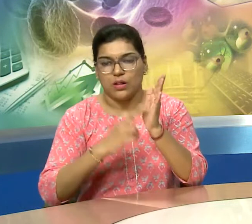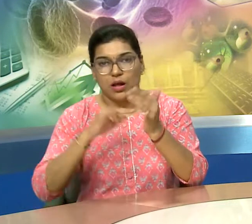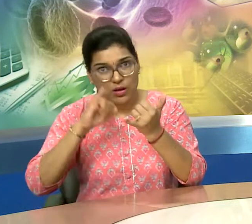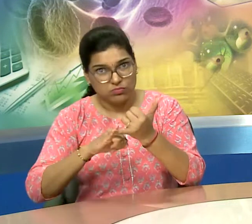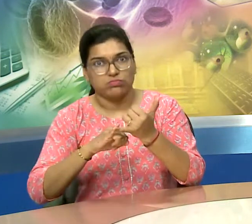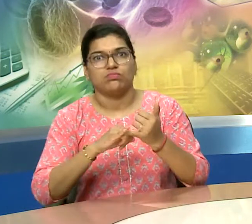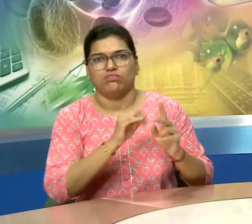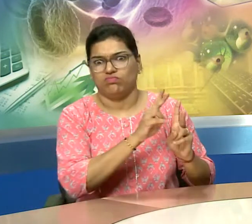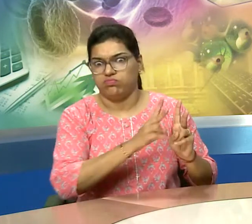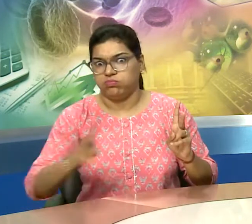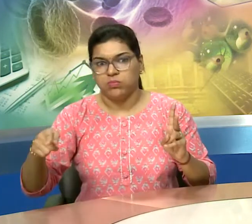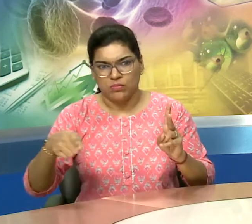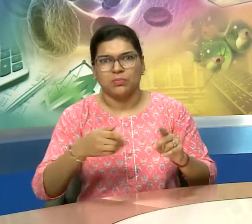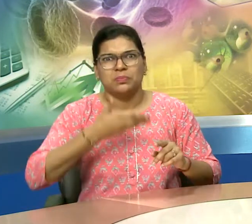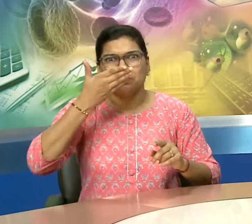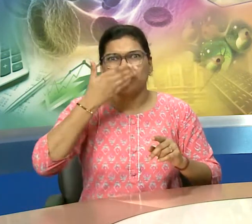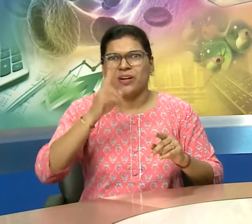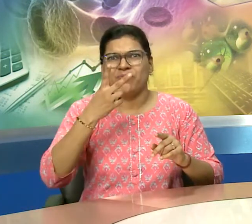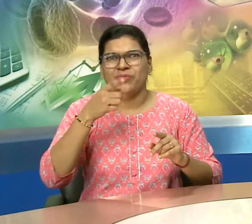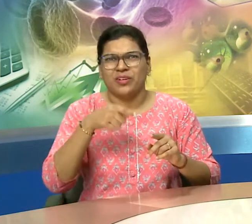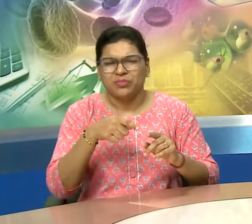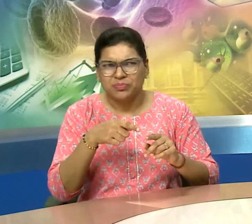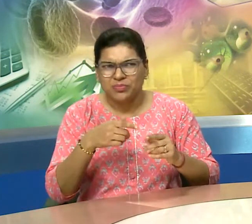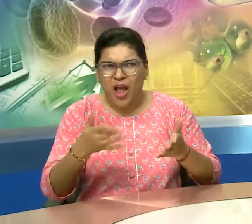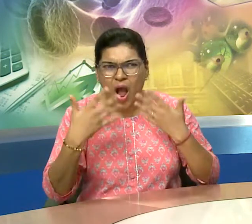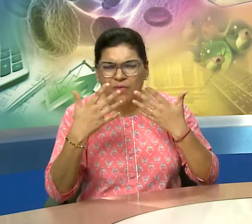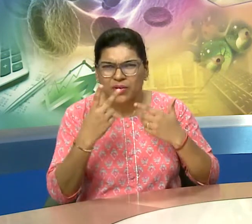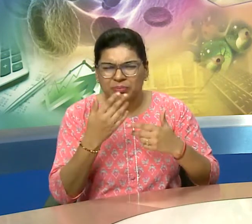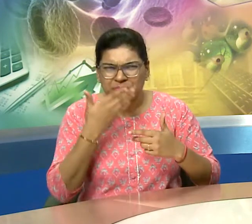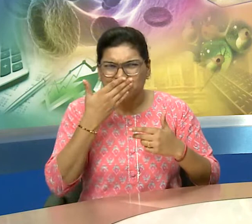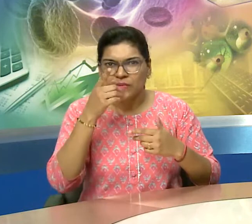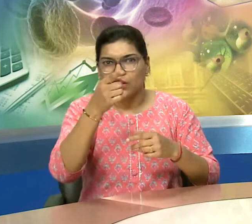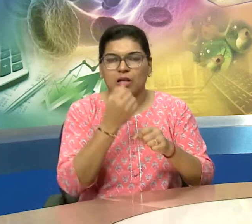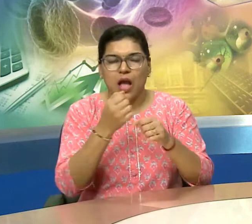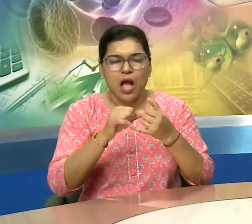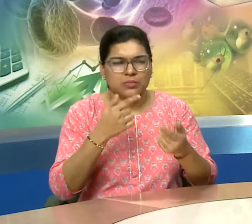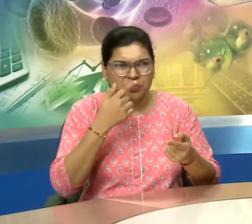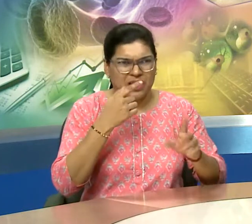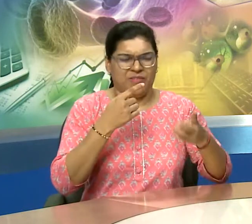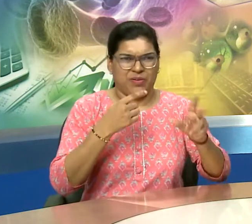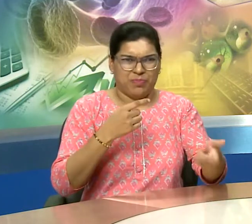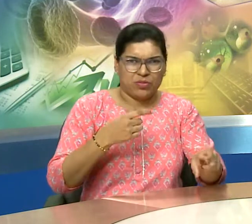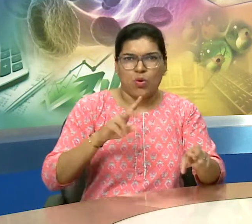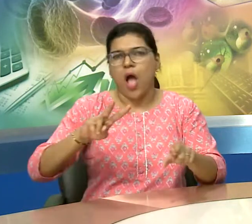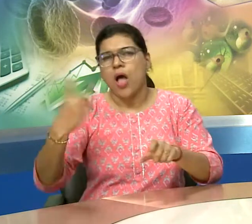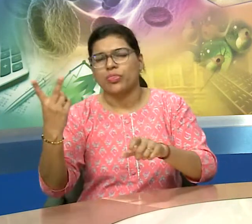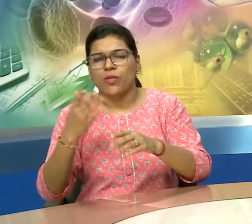gas. We know it smells really different. This is a different kind of gas. And also there are some